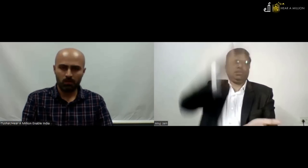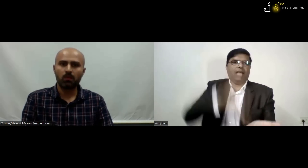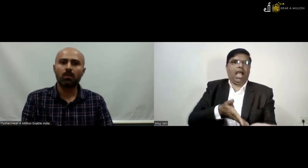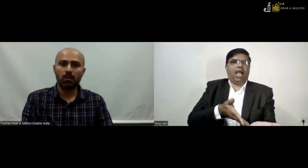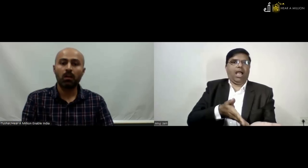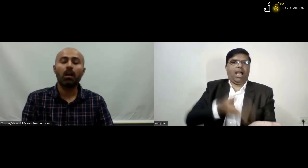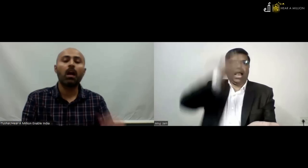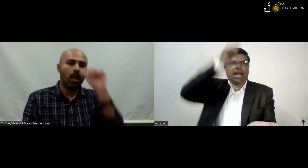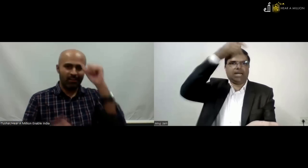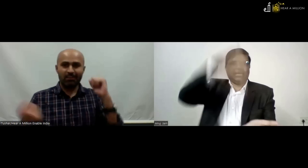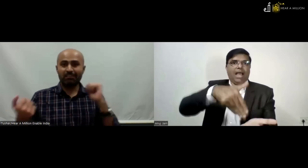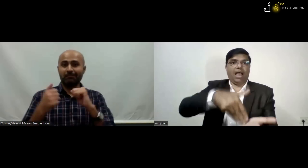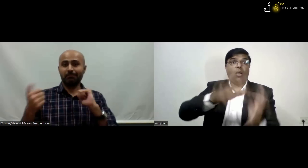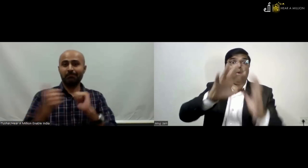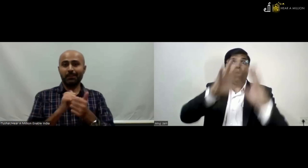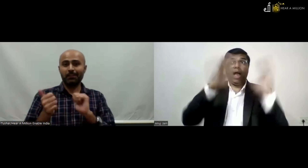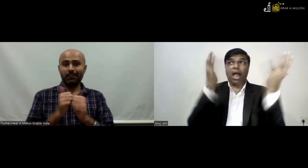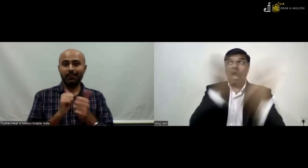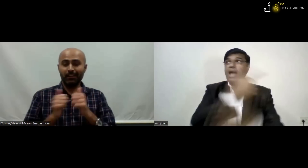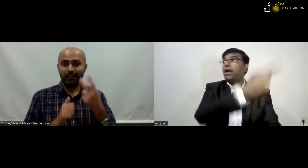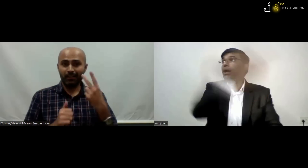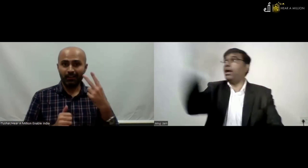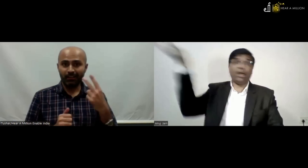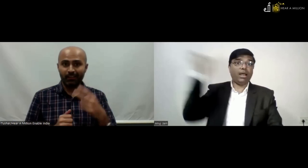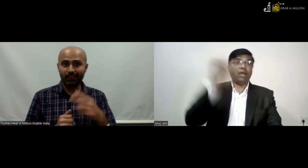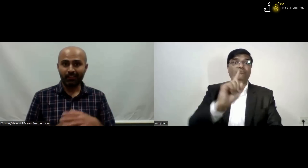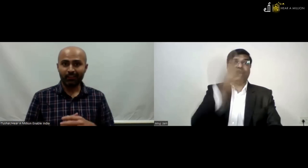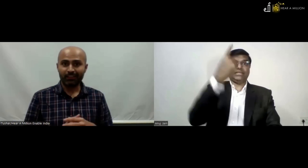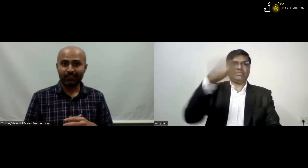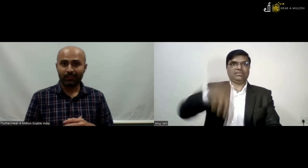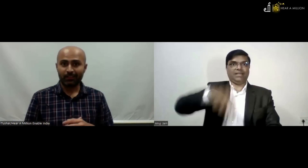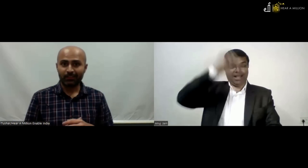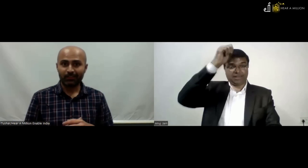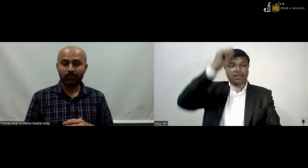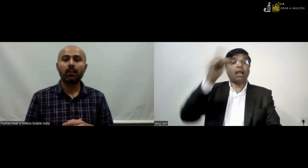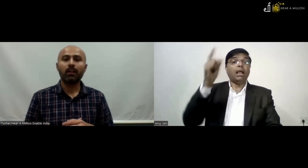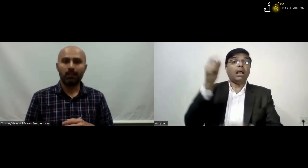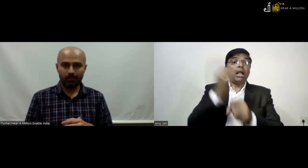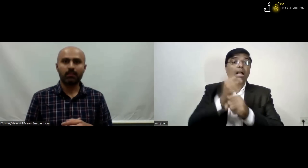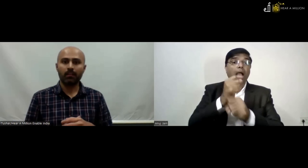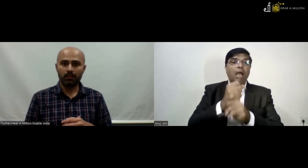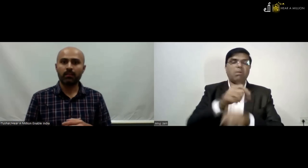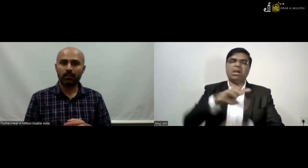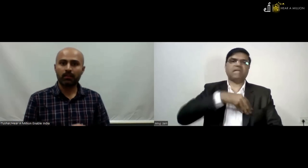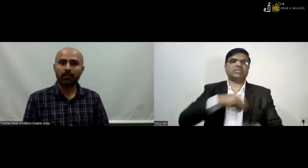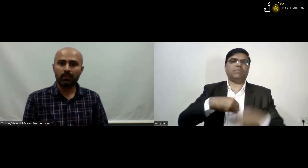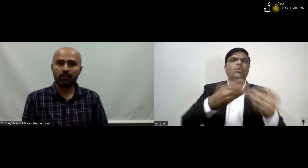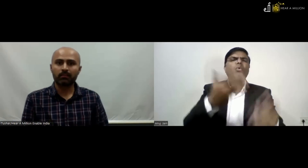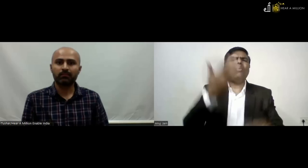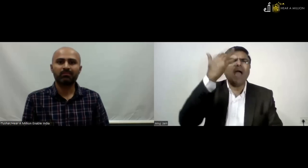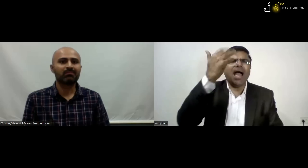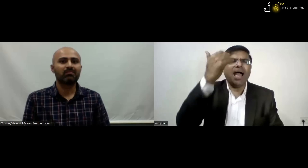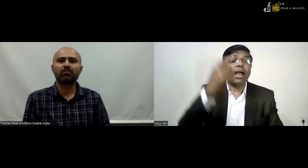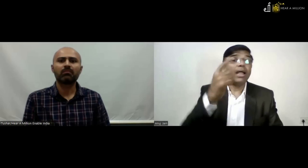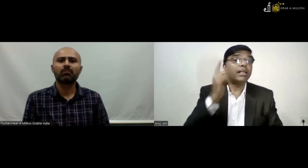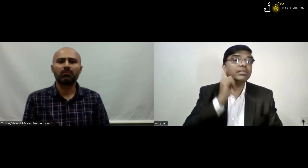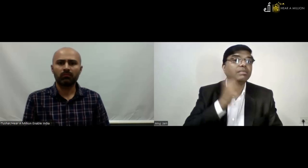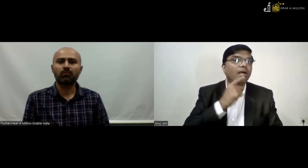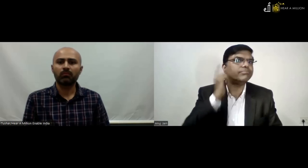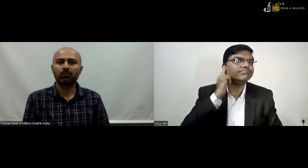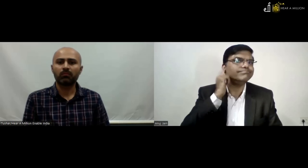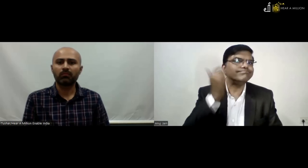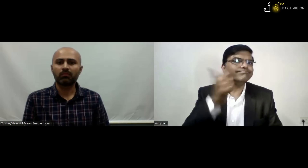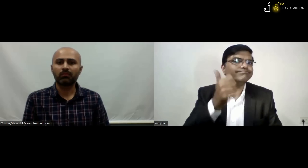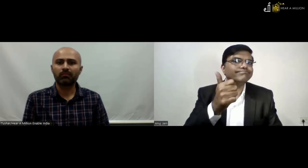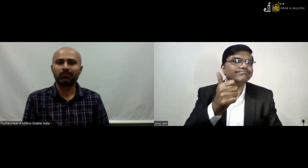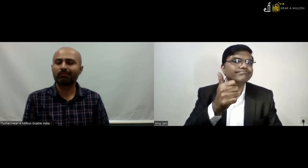which place is the number one in terms of road accidents? It is India. So government said that it will